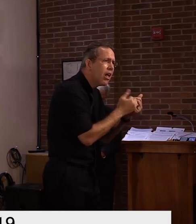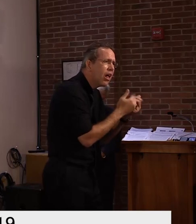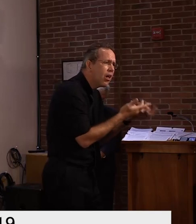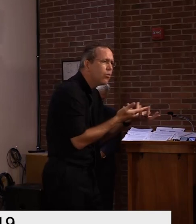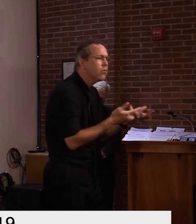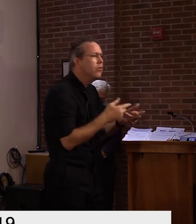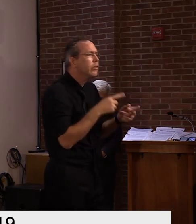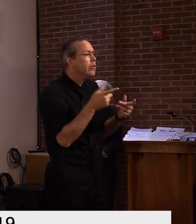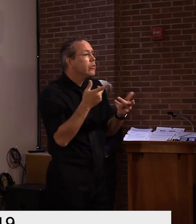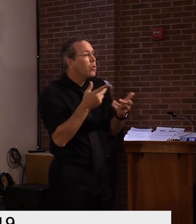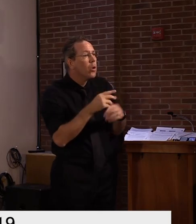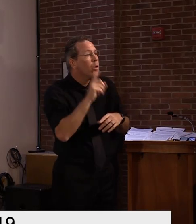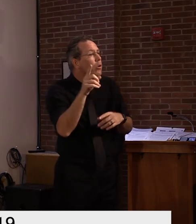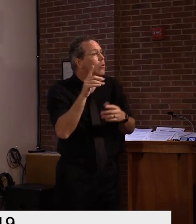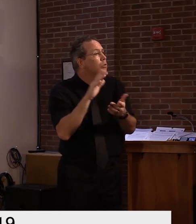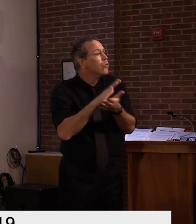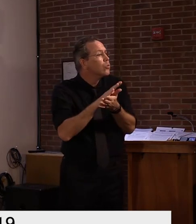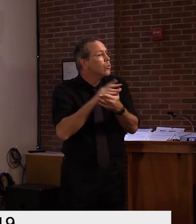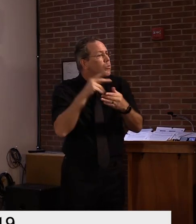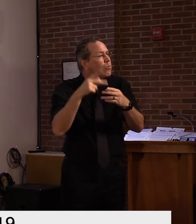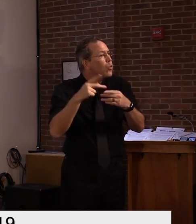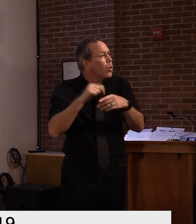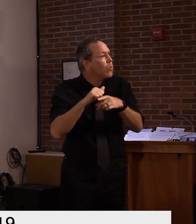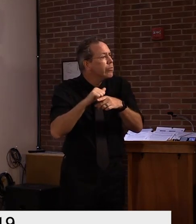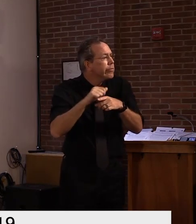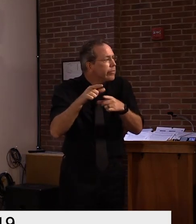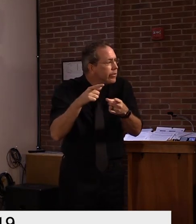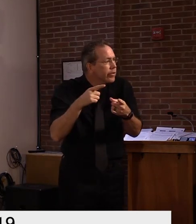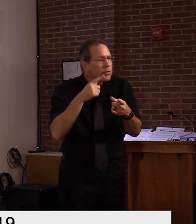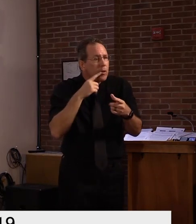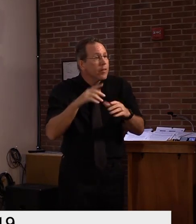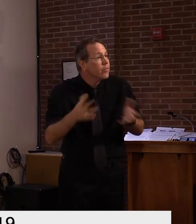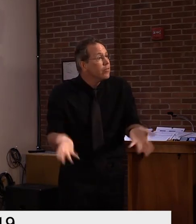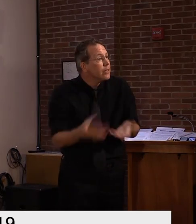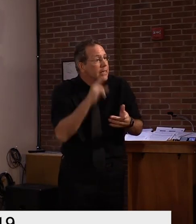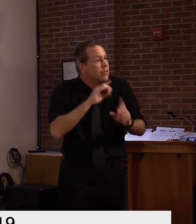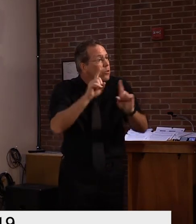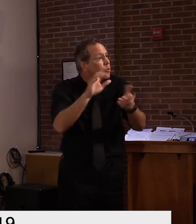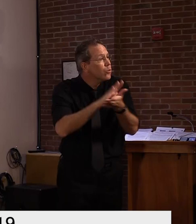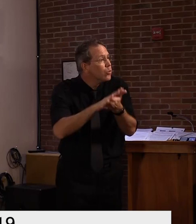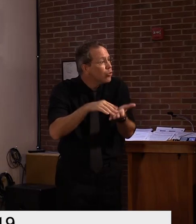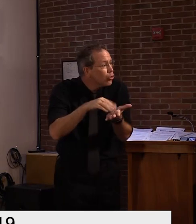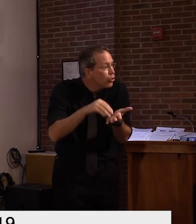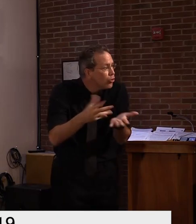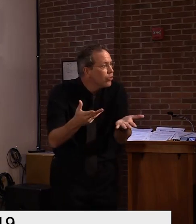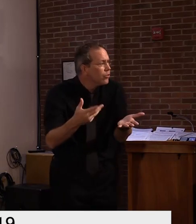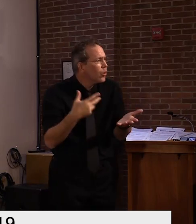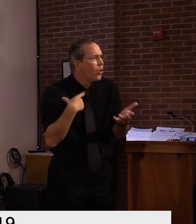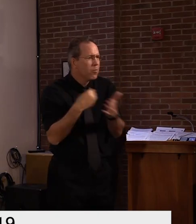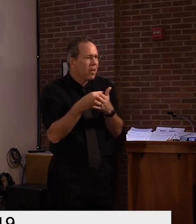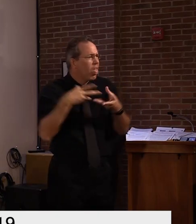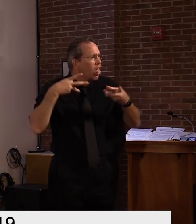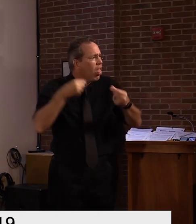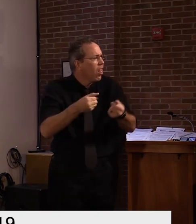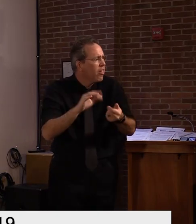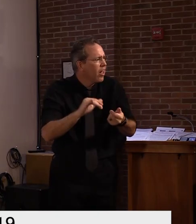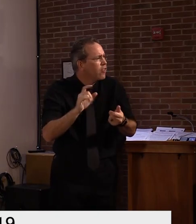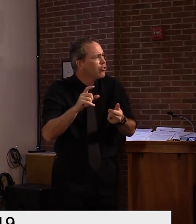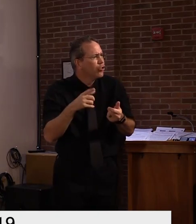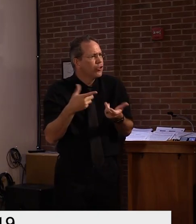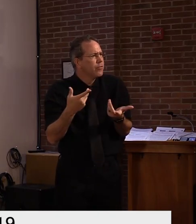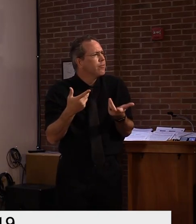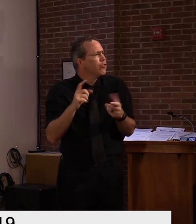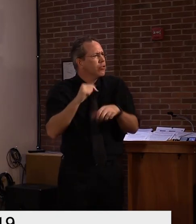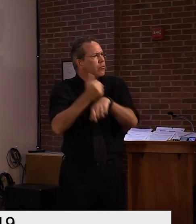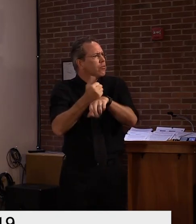talked about to protect adolescents, and then beyond that, more health promotion and chronic disease prevention activities for